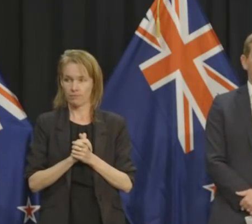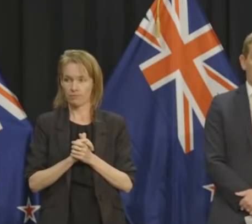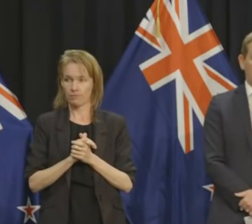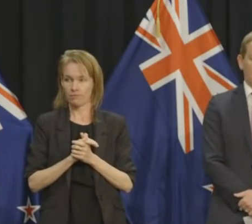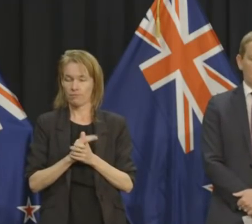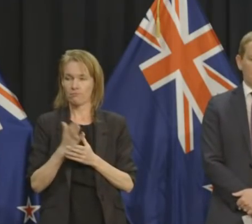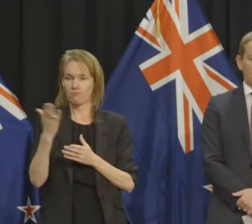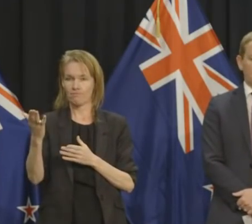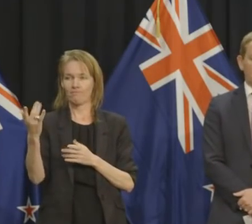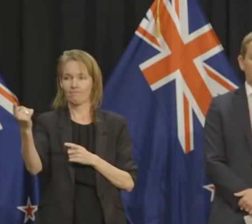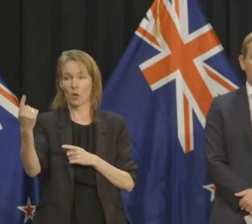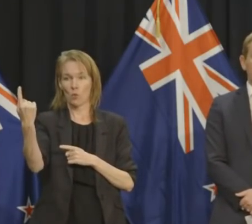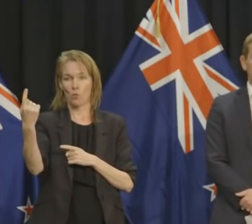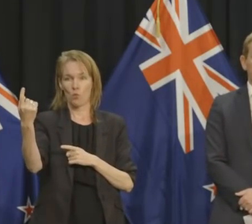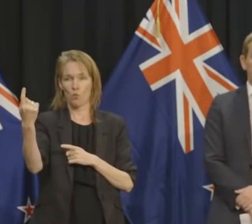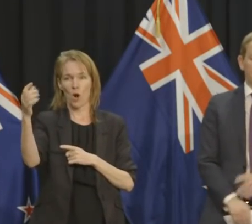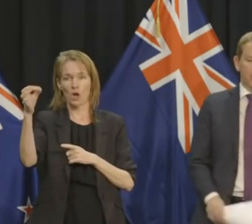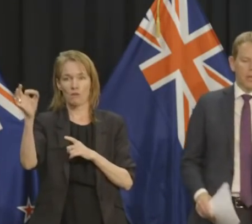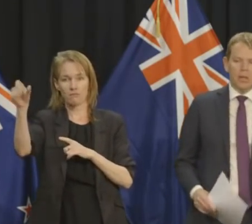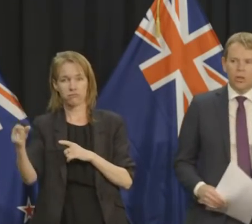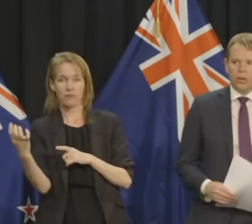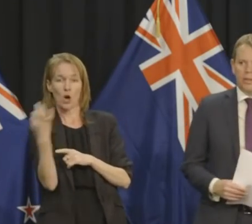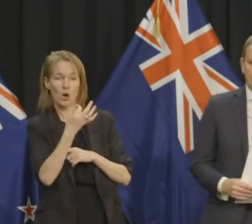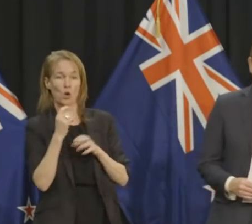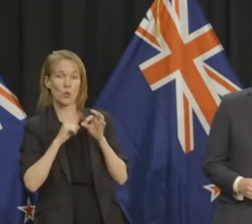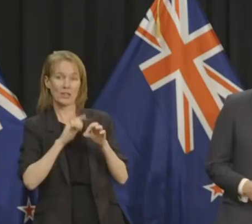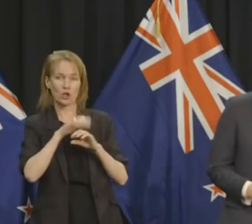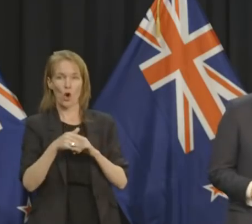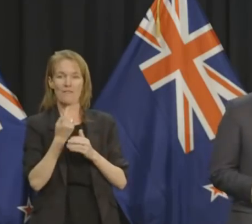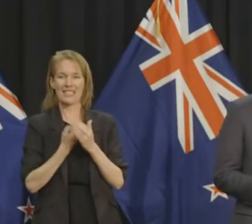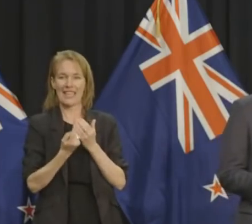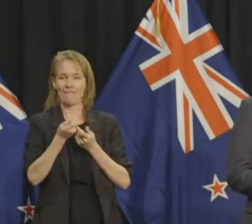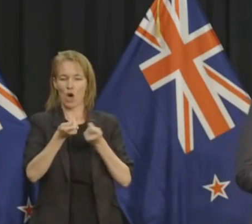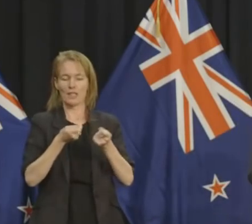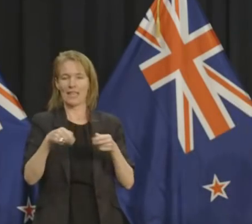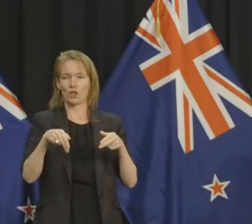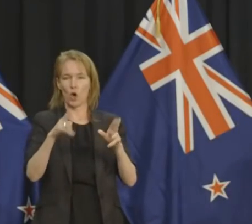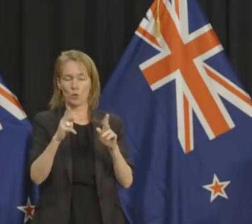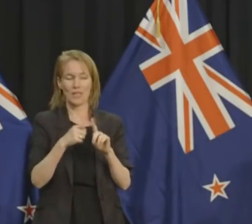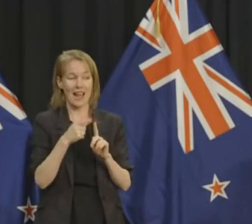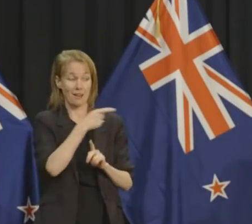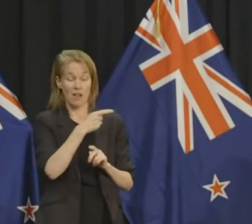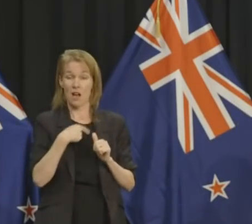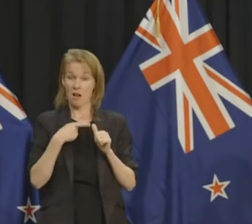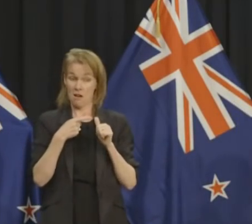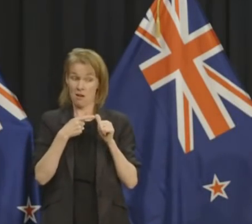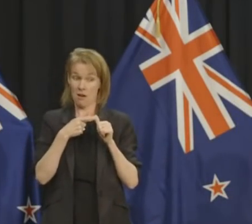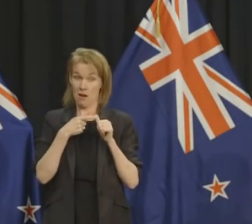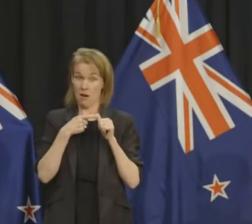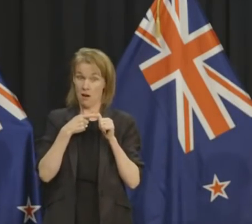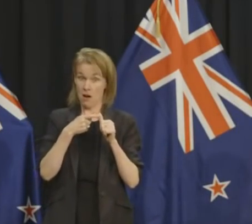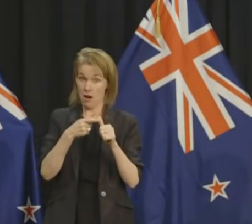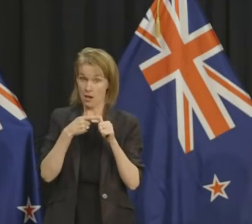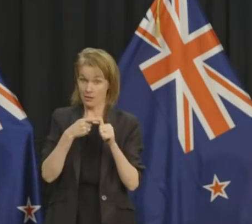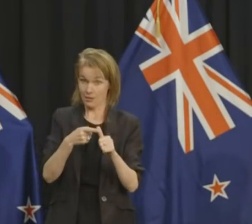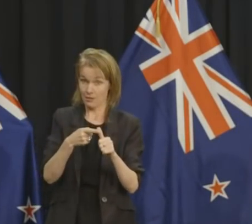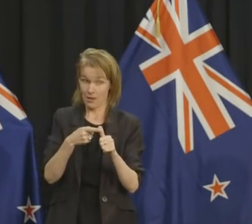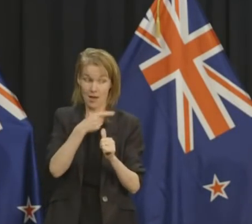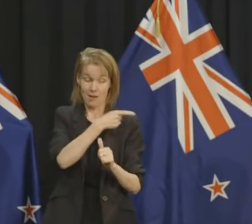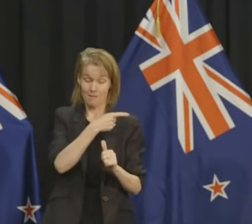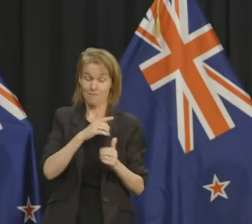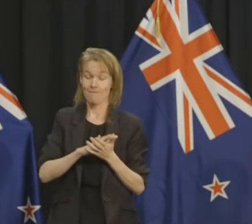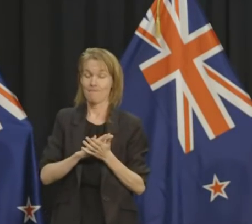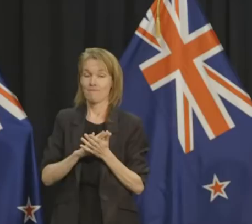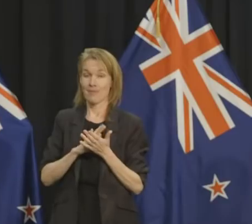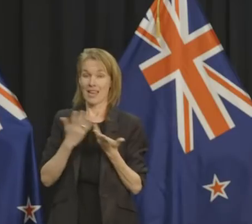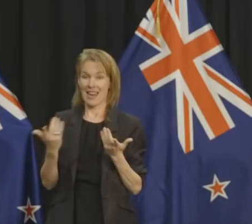Again, I would say that's a health question. Perhaps the Minister would like to. Look, that is something that people should discuss with Healthline. The advice that we've had from health officials is the risk is